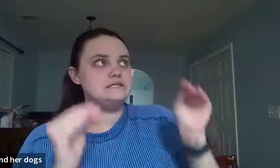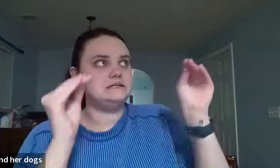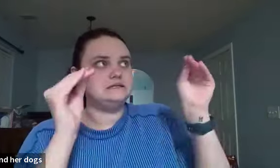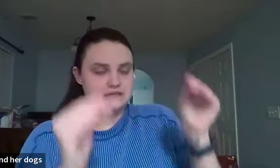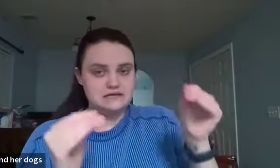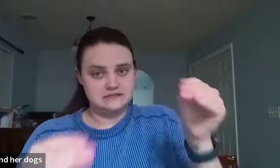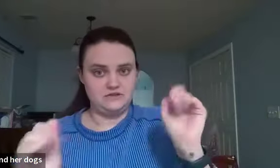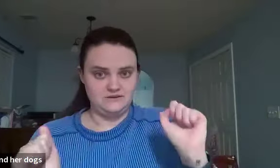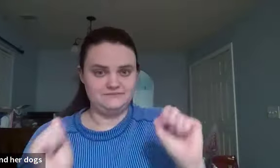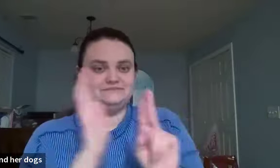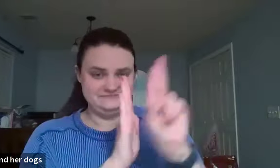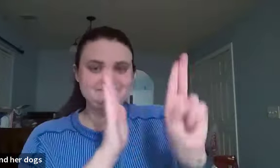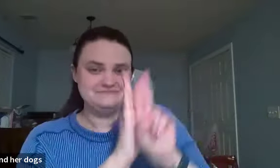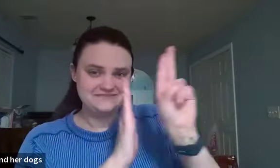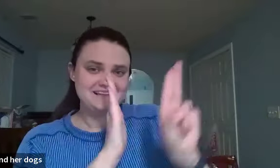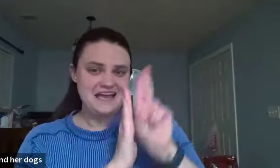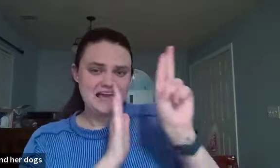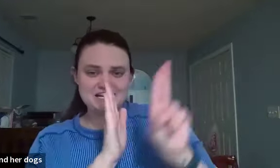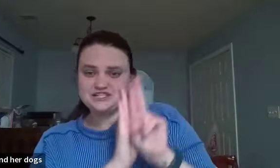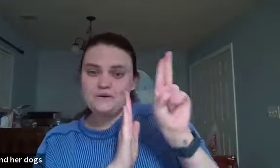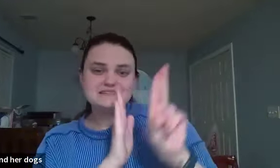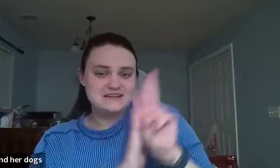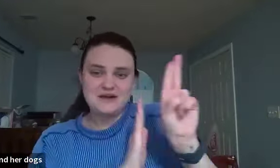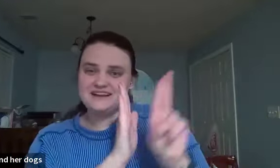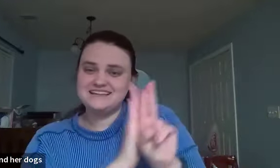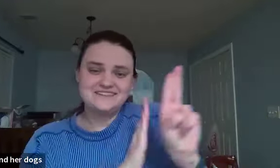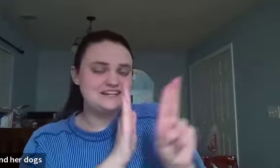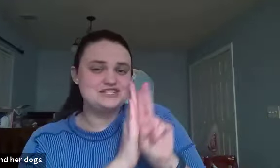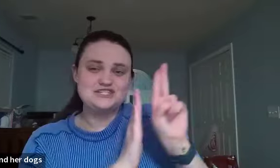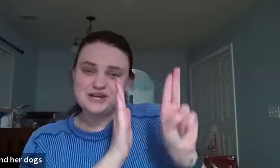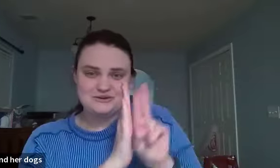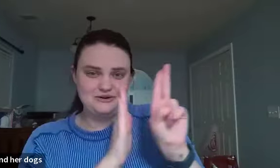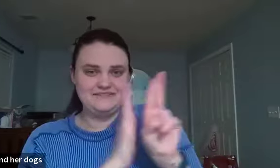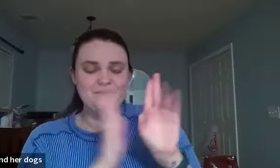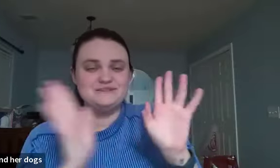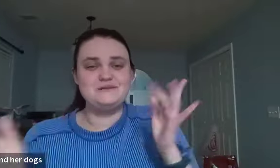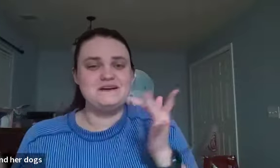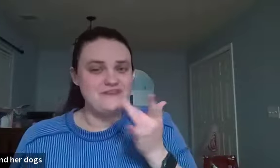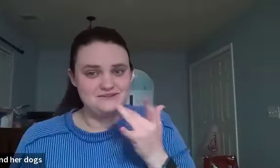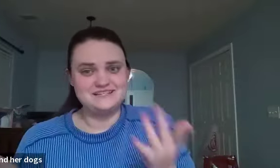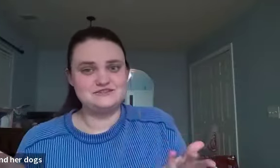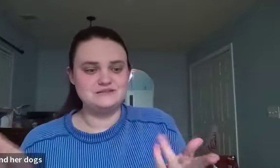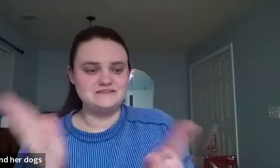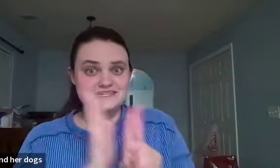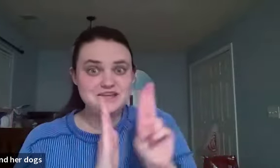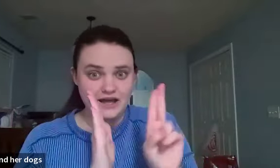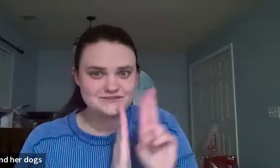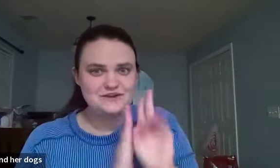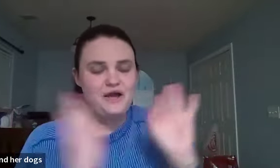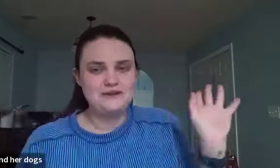Space Science Center there. And I just always think about that because I think that is just so cool. Like that was one of my favorite things to learn. Was like, this is Huntsville. Oh my